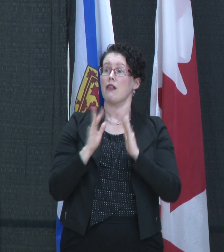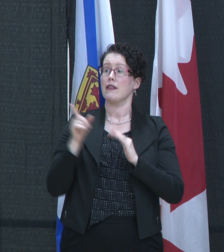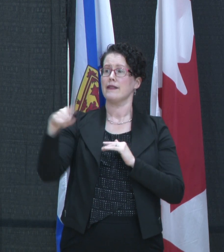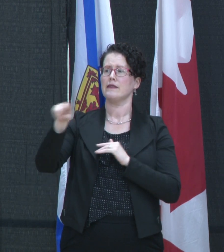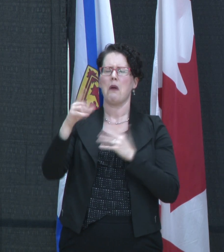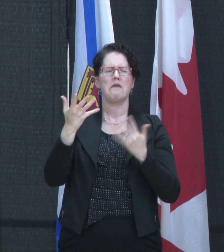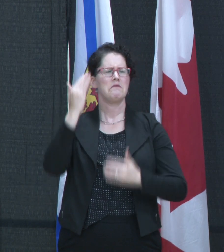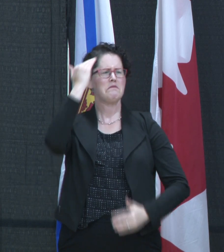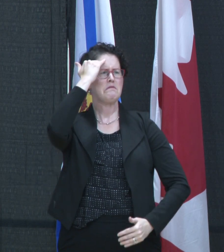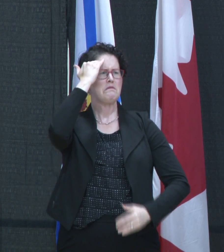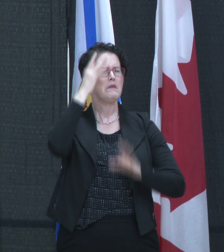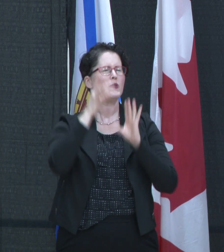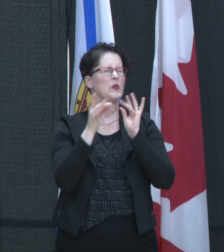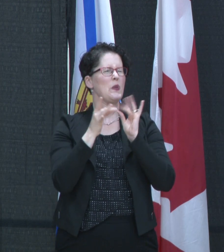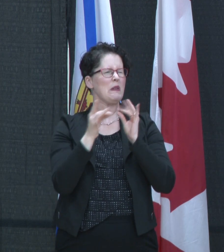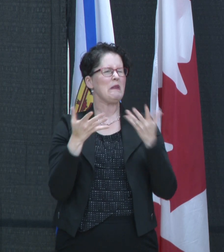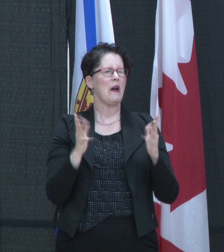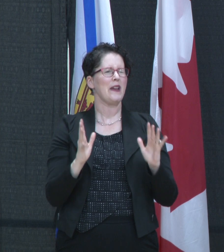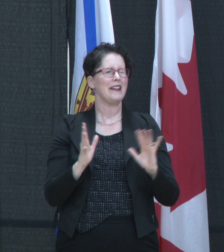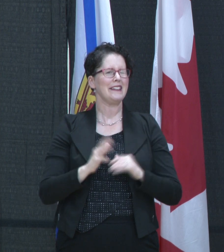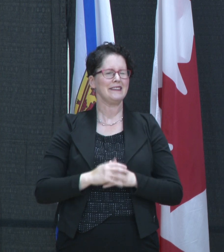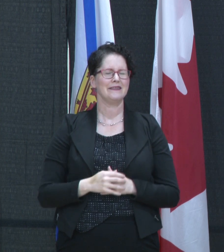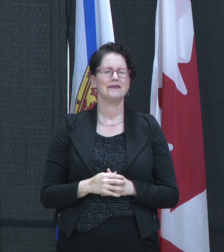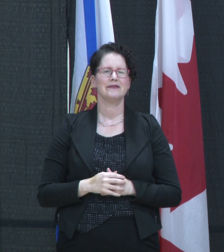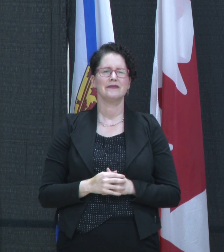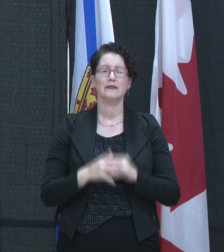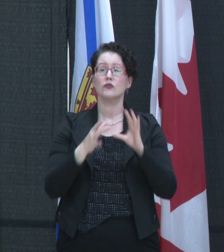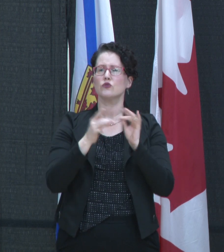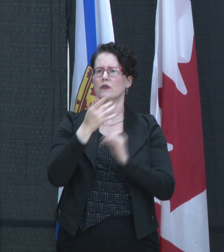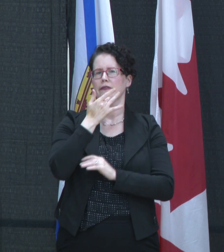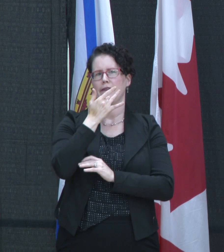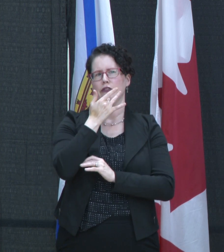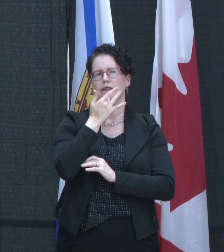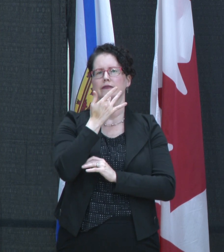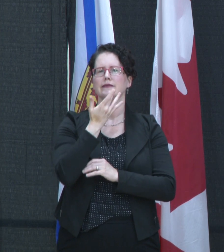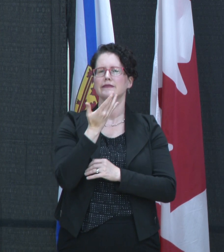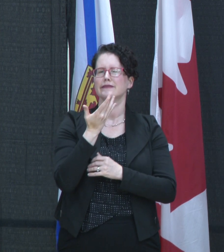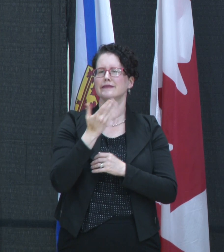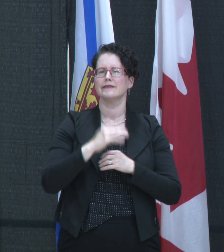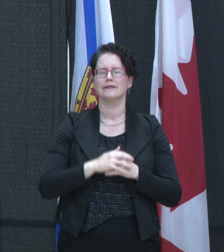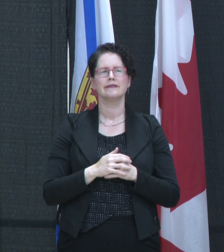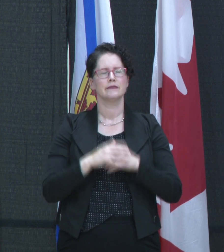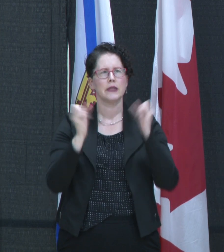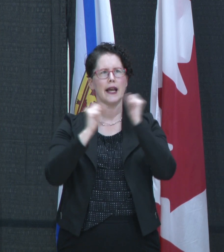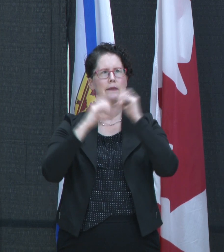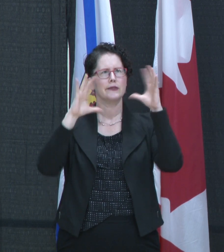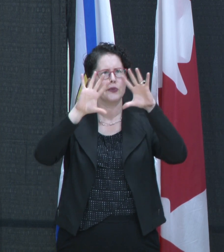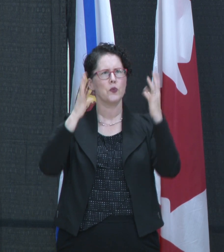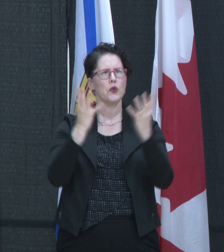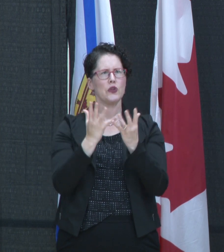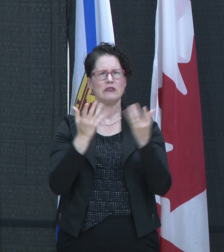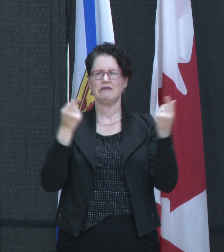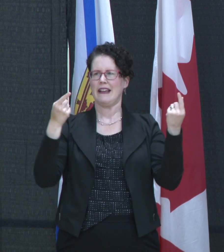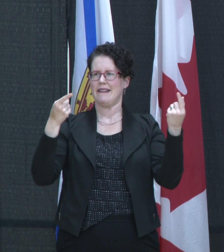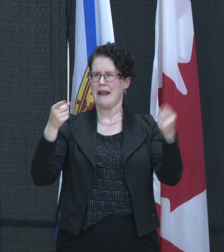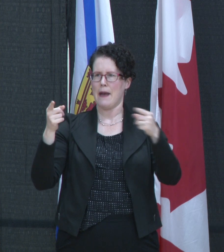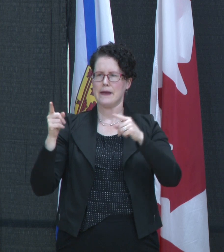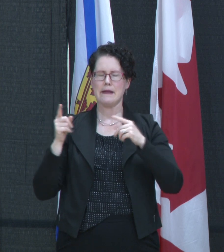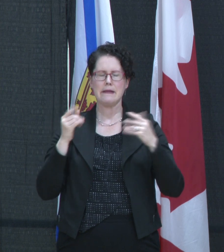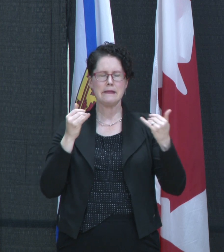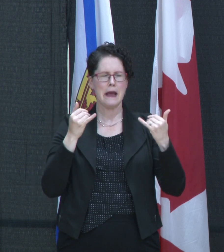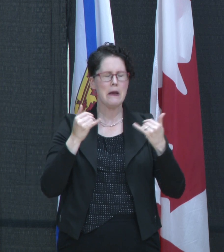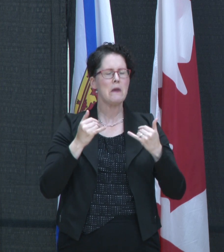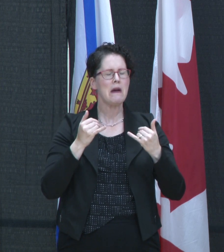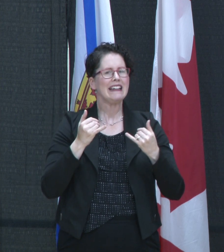before. It's one of my favorite stories because I think it pertains to what's happening in the world today. It's called the